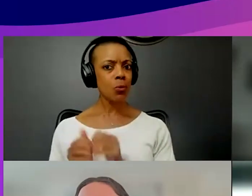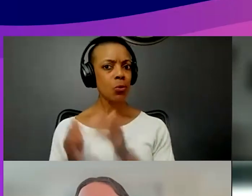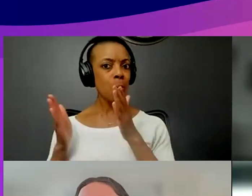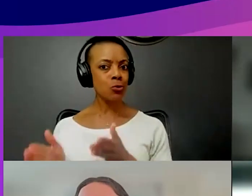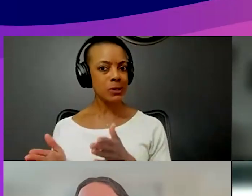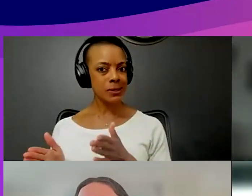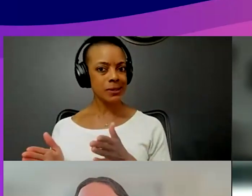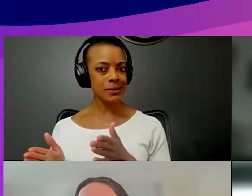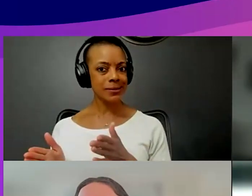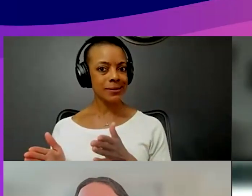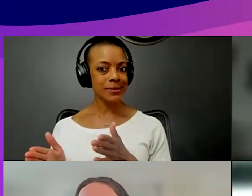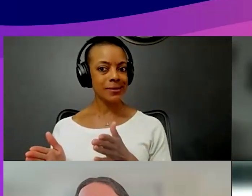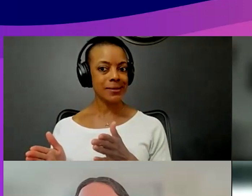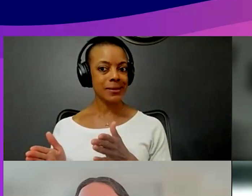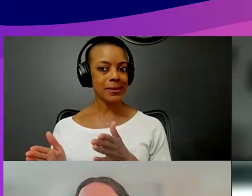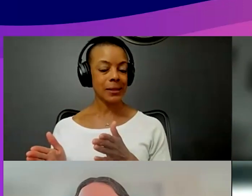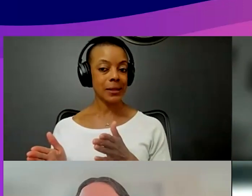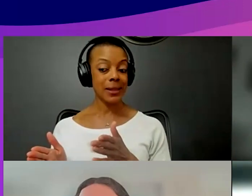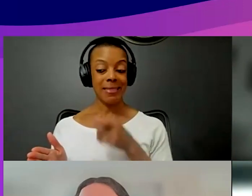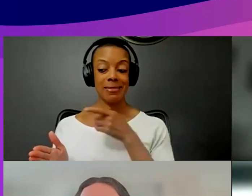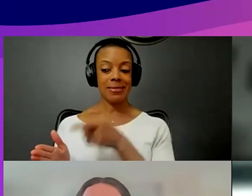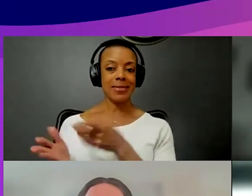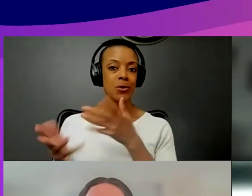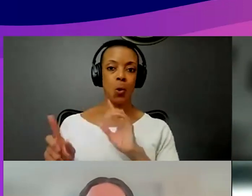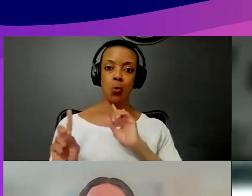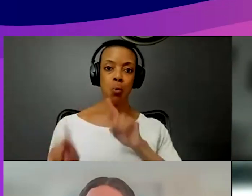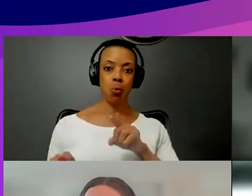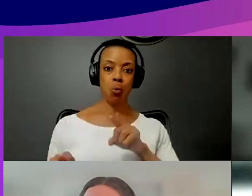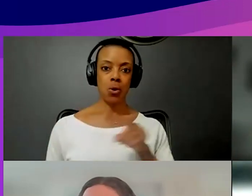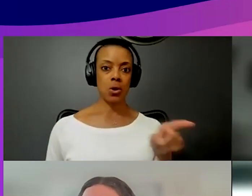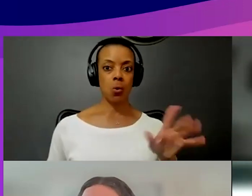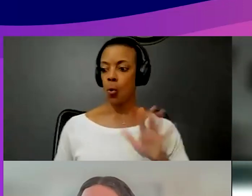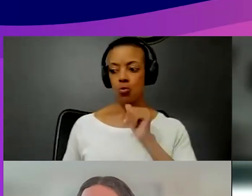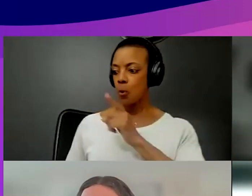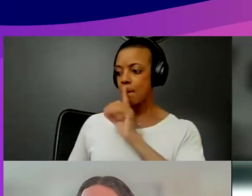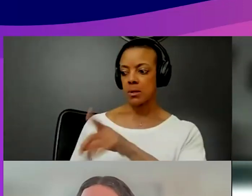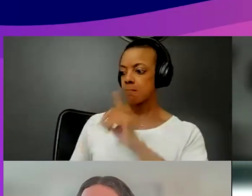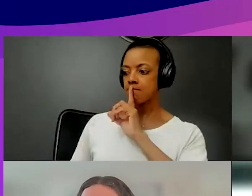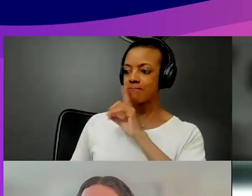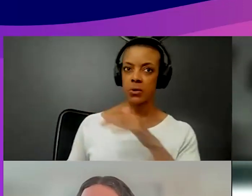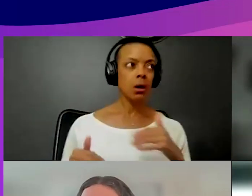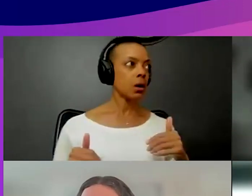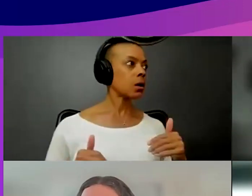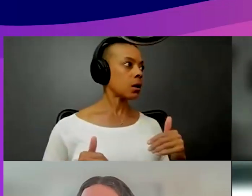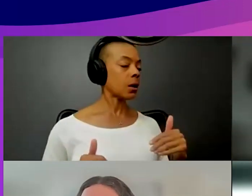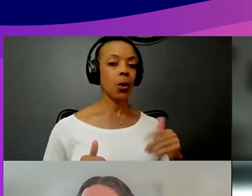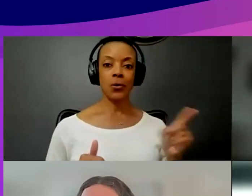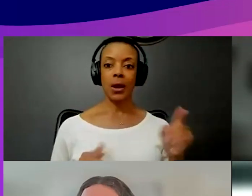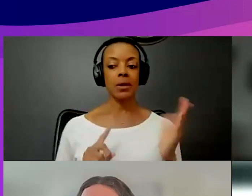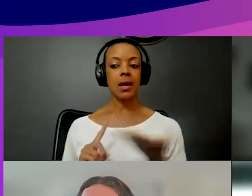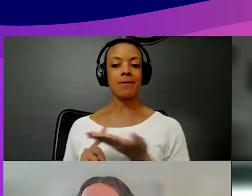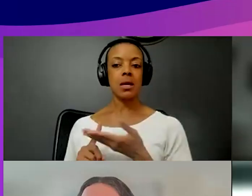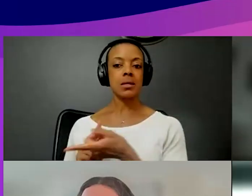want to report if the person doesn't want to. So sometimes they do take a little more time to convince the person and do get